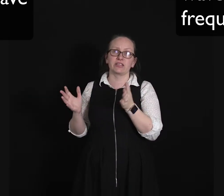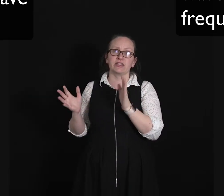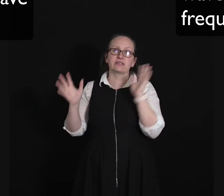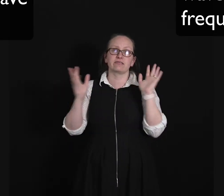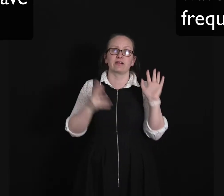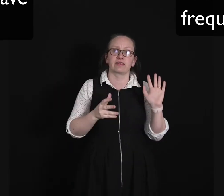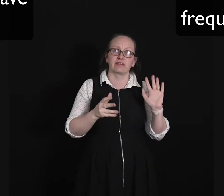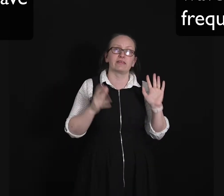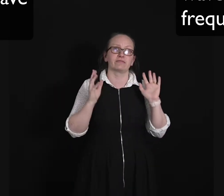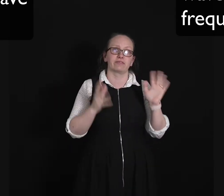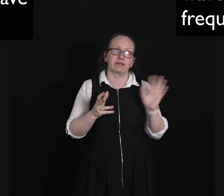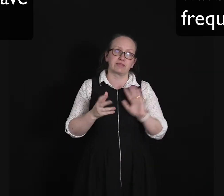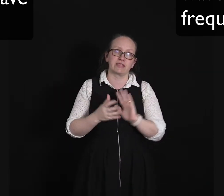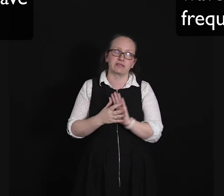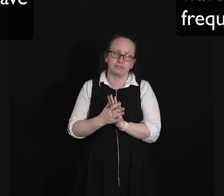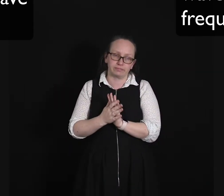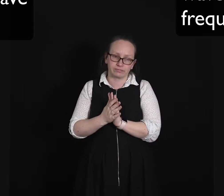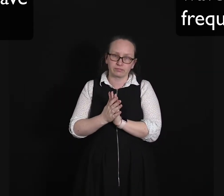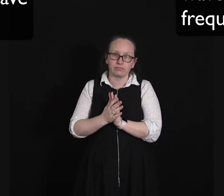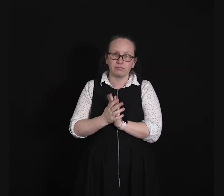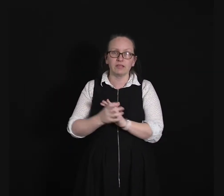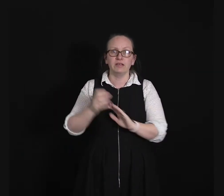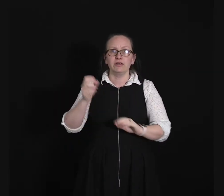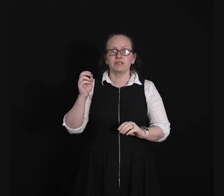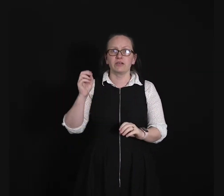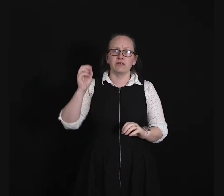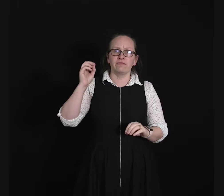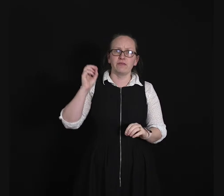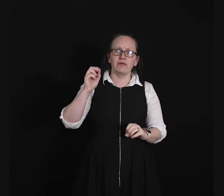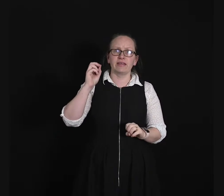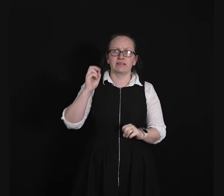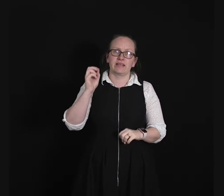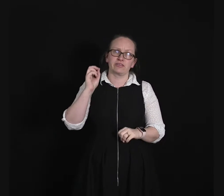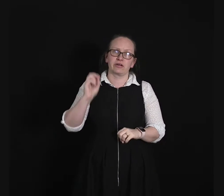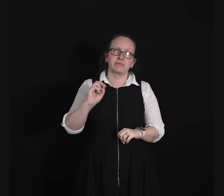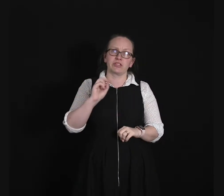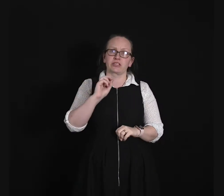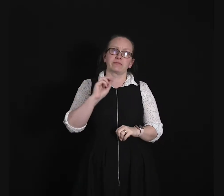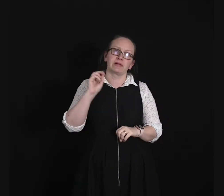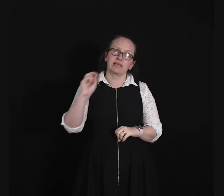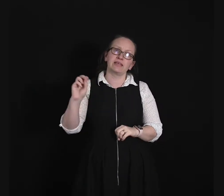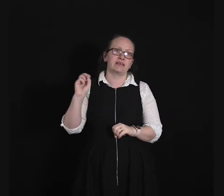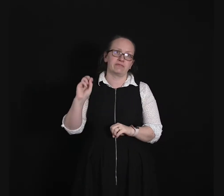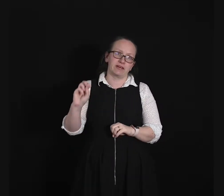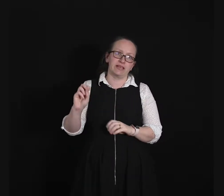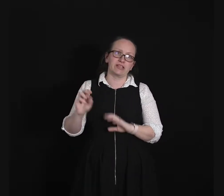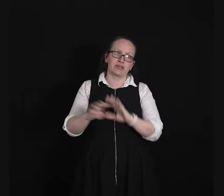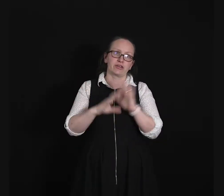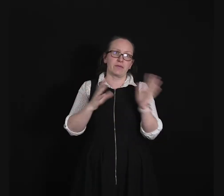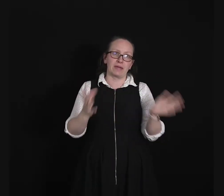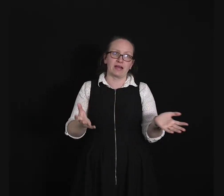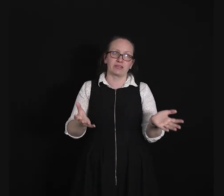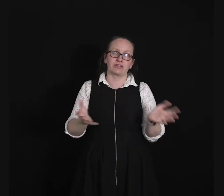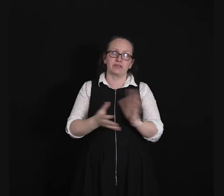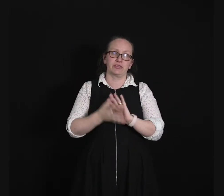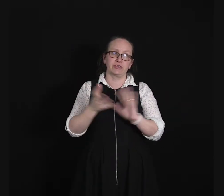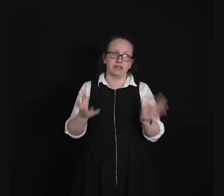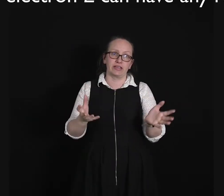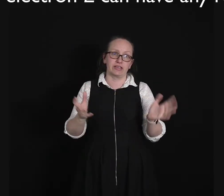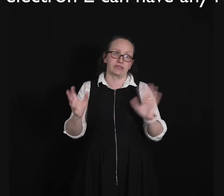energies rather than frequencies. So for an electron, which is completely free, so not bound to the nucleus or